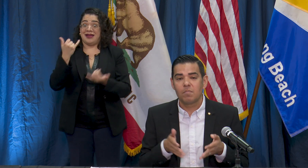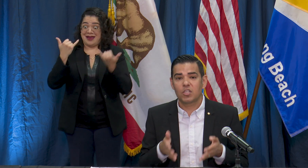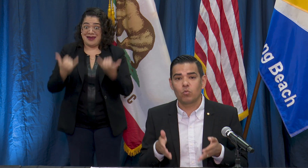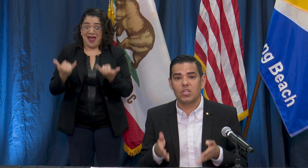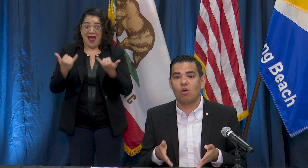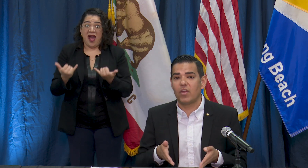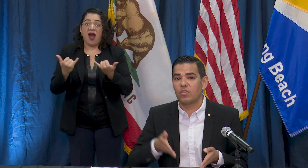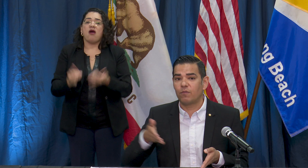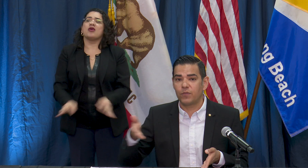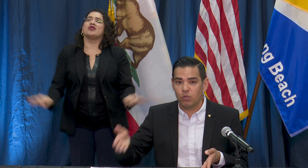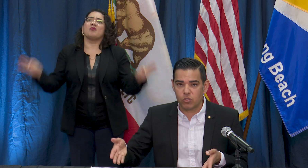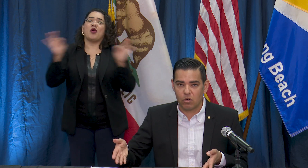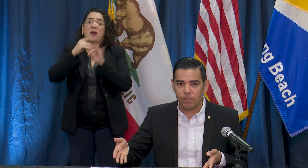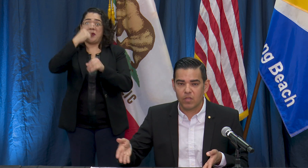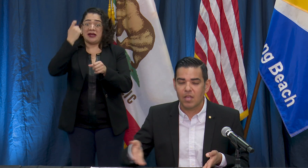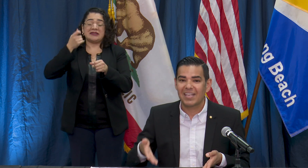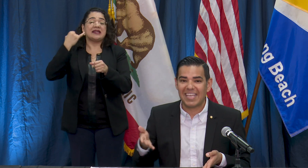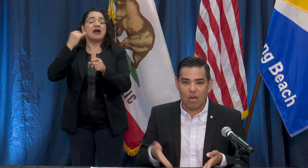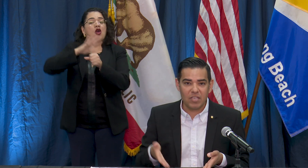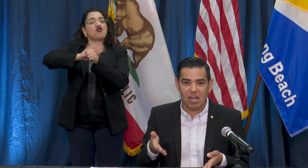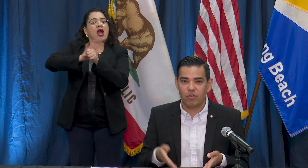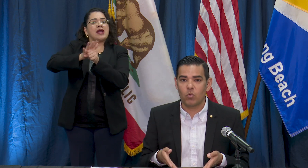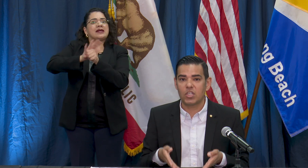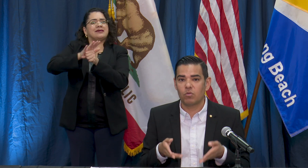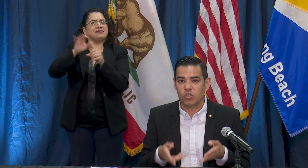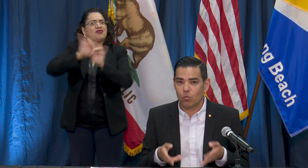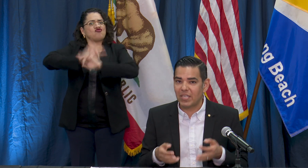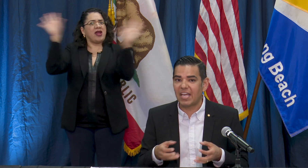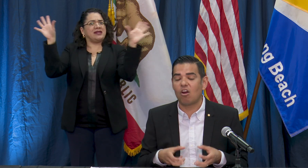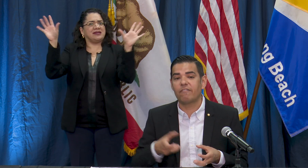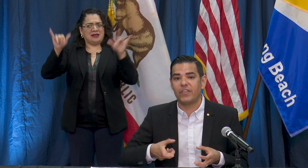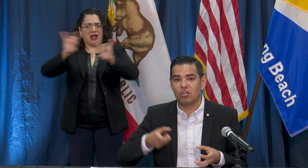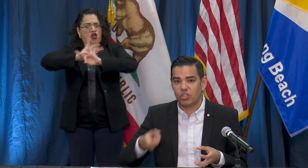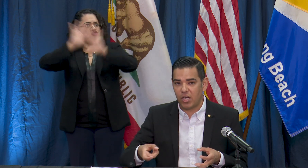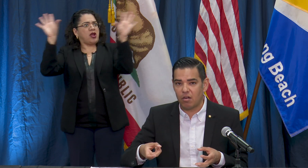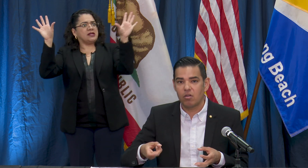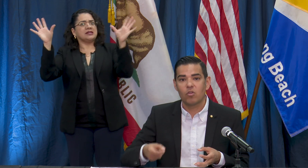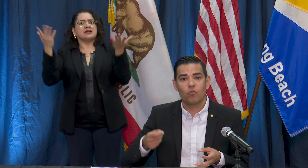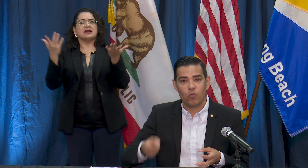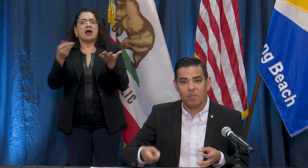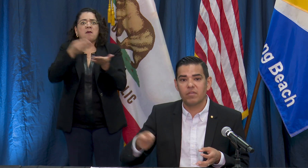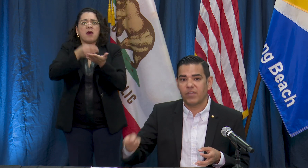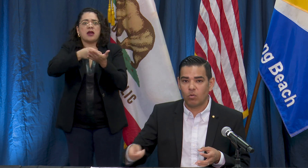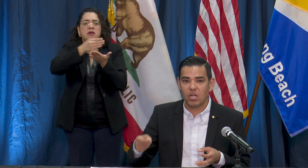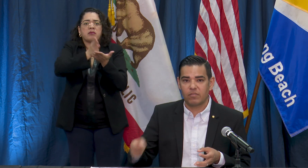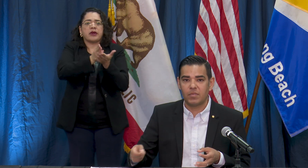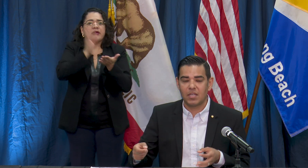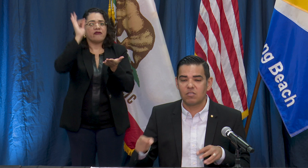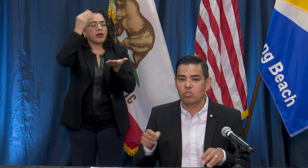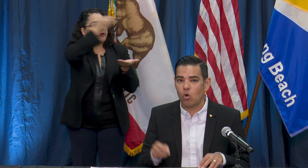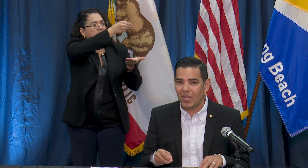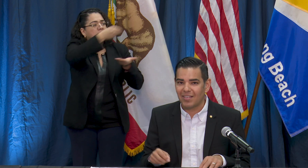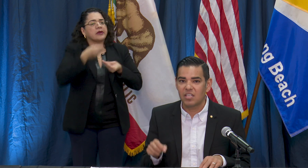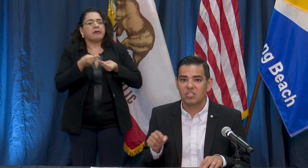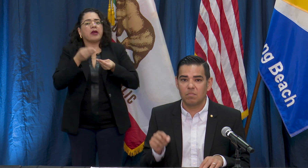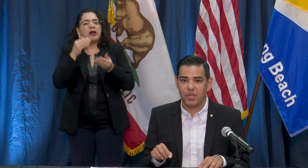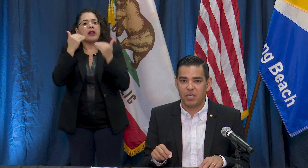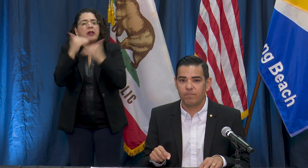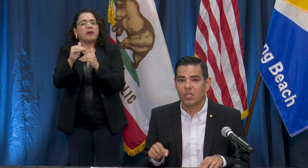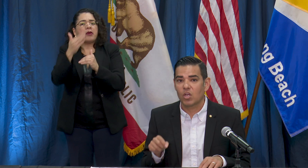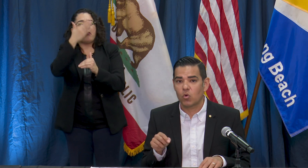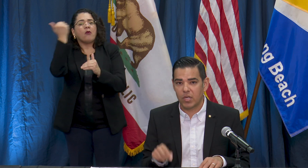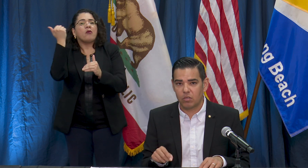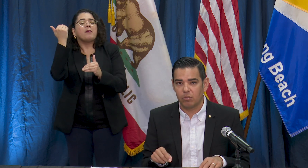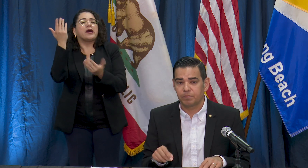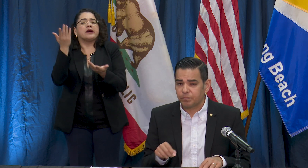before. Because we know that in the future, counting everyone to ensure we get our fair share from the federal government is going to